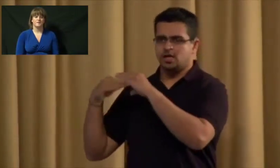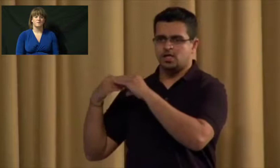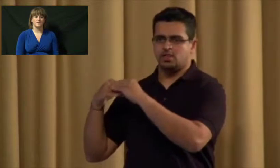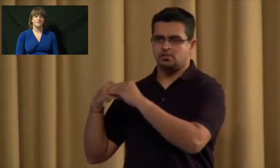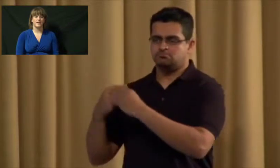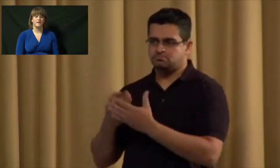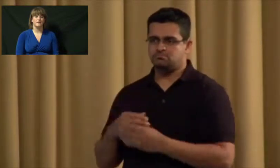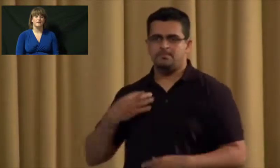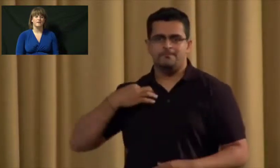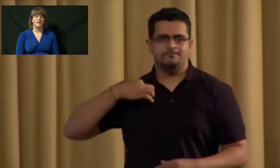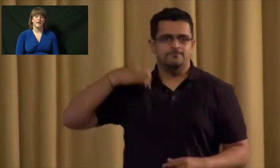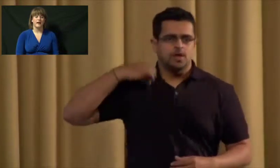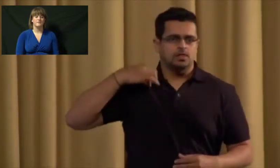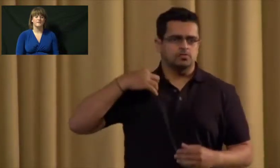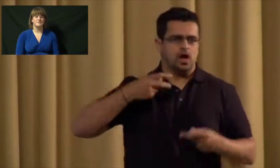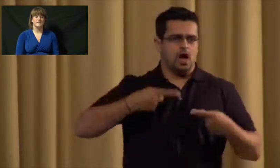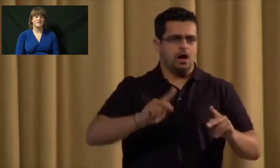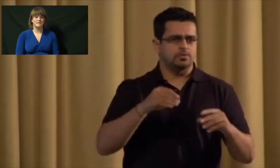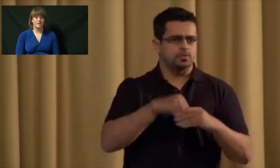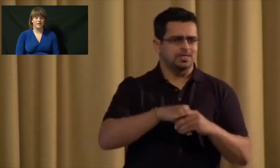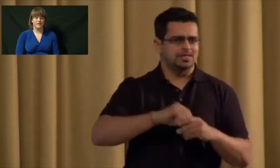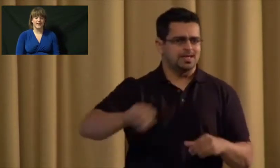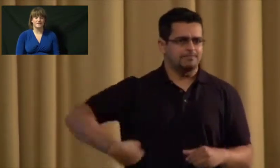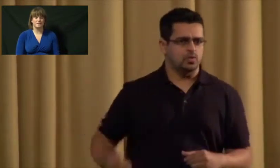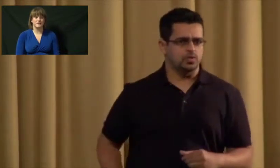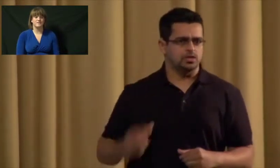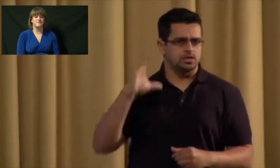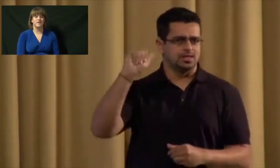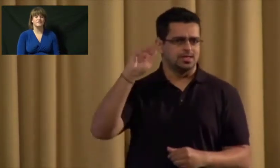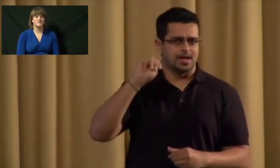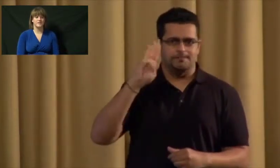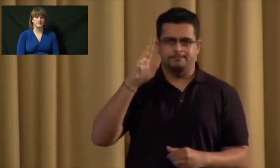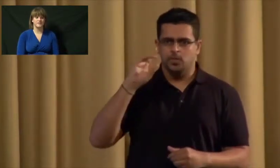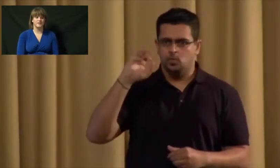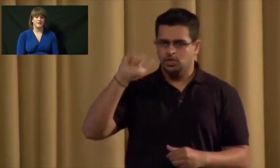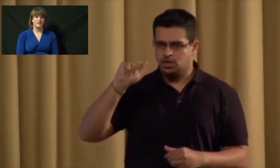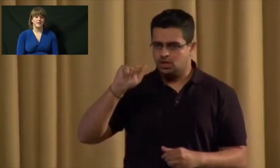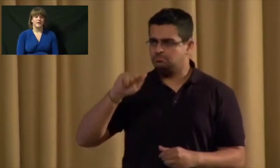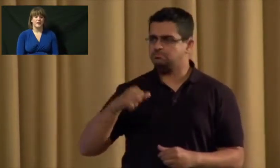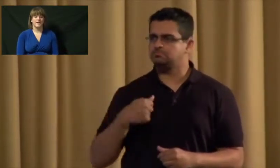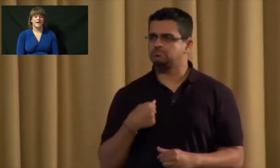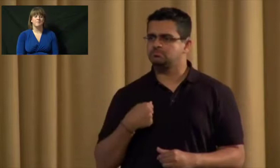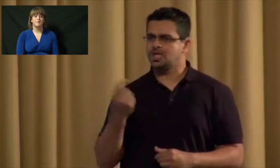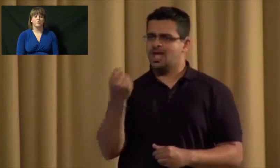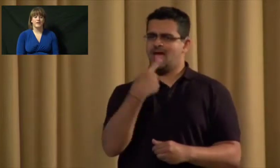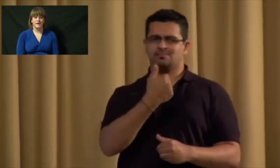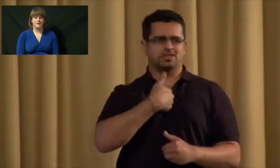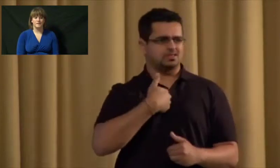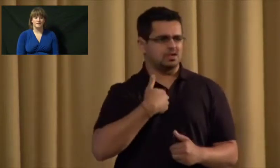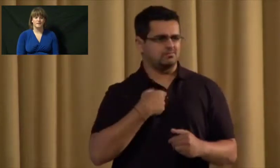So one day, I received an email asking me to volunteer in Cambodia.